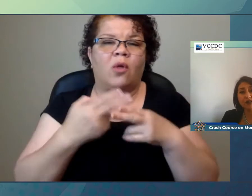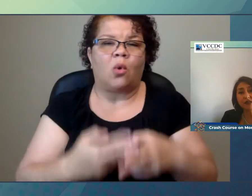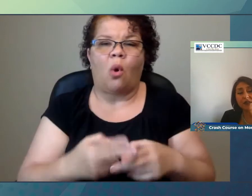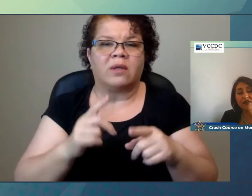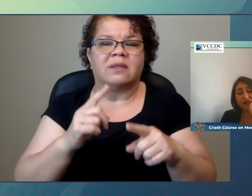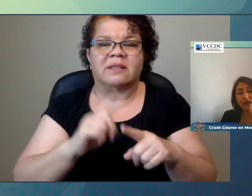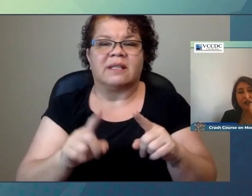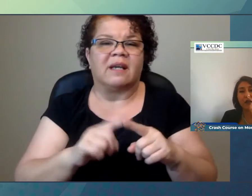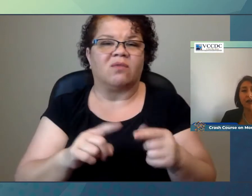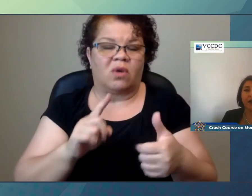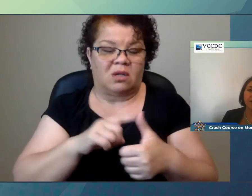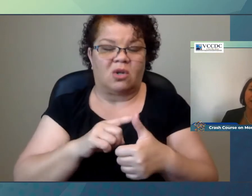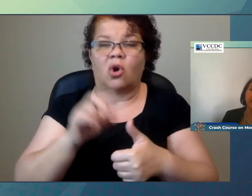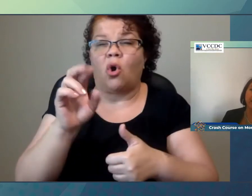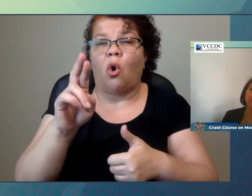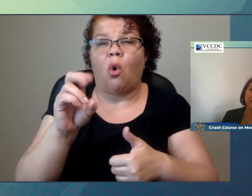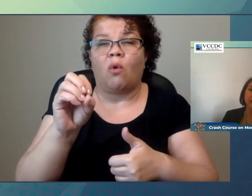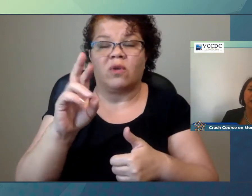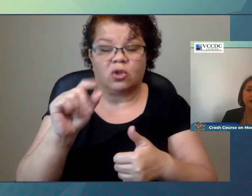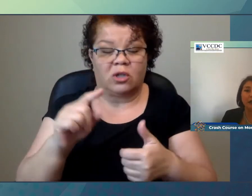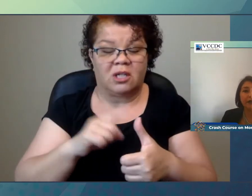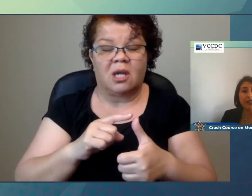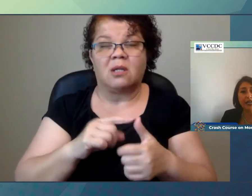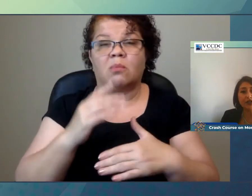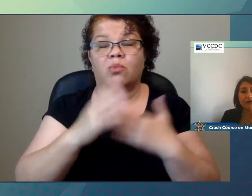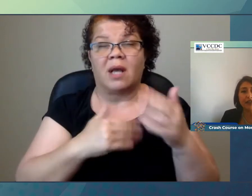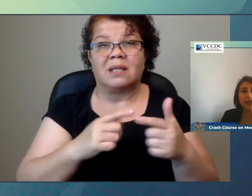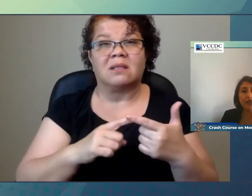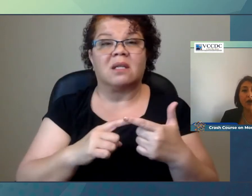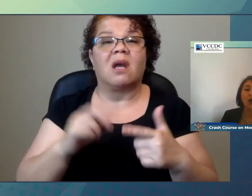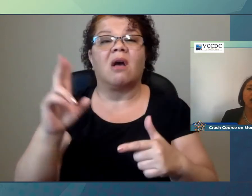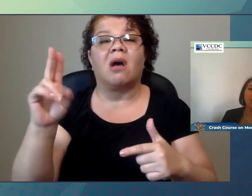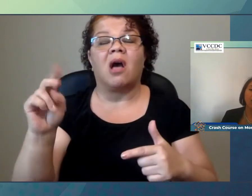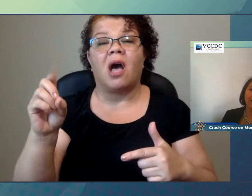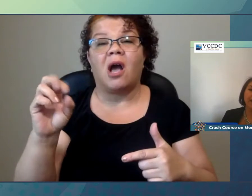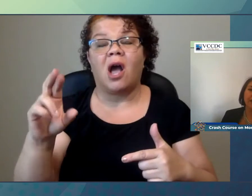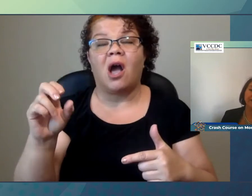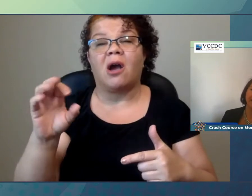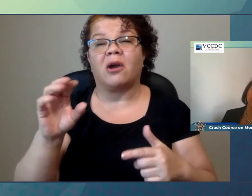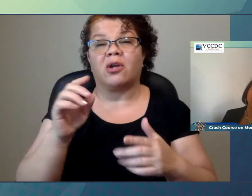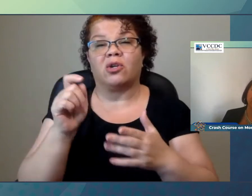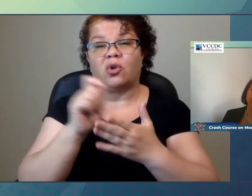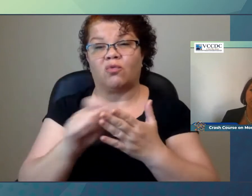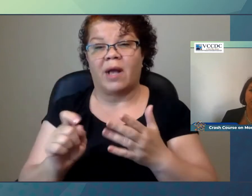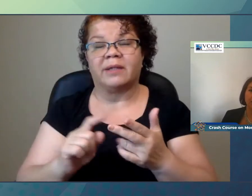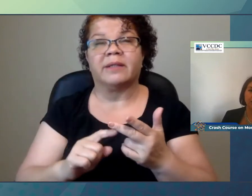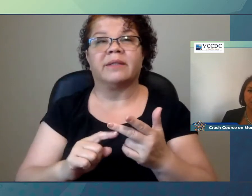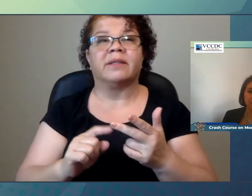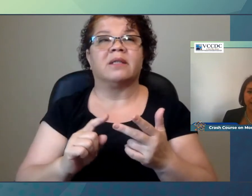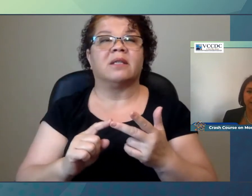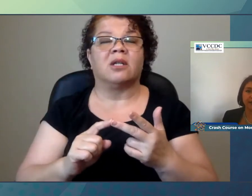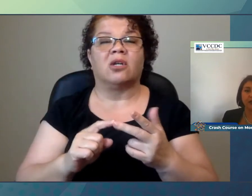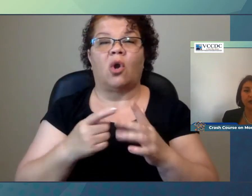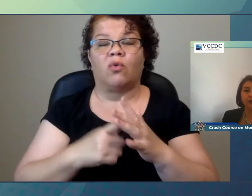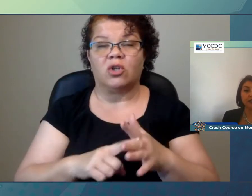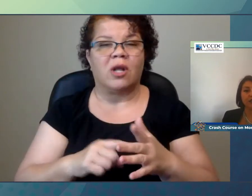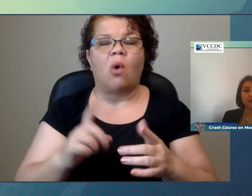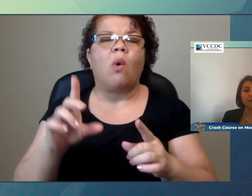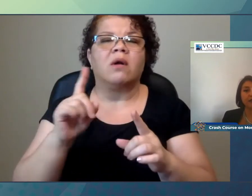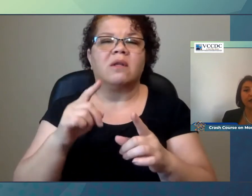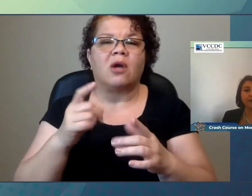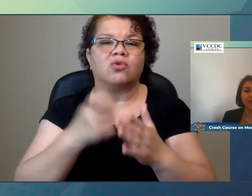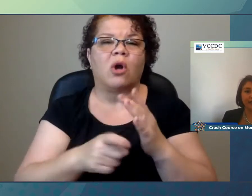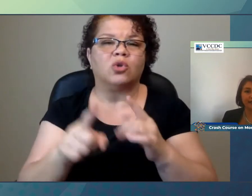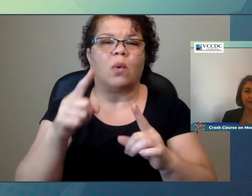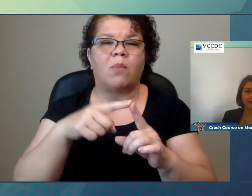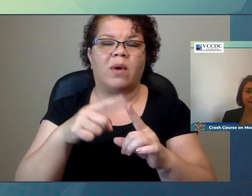fee a processing fee, an underwriting fee, an application fee, or they may say, I'm going to charge you a point, which gets